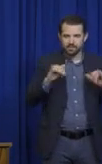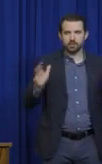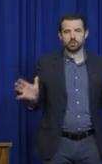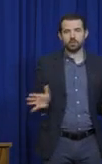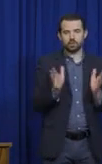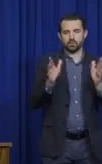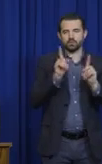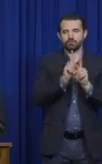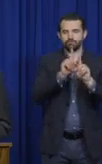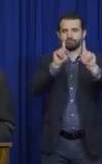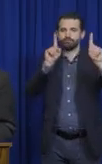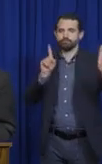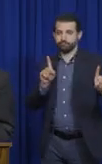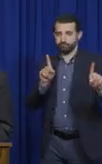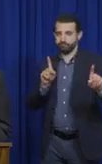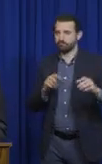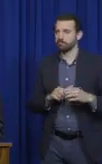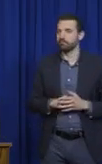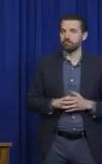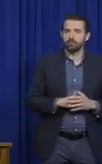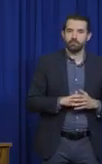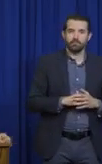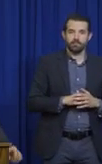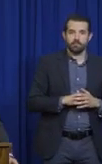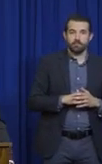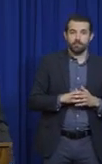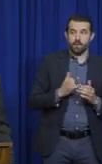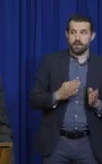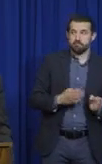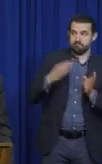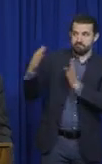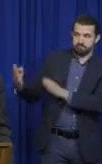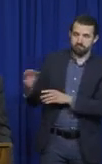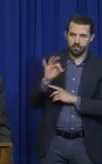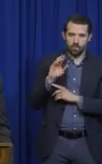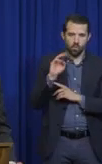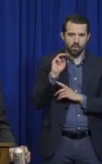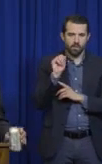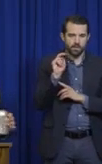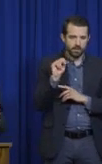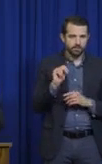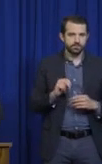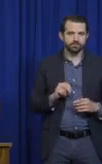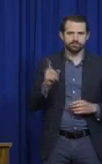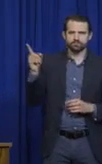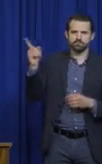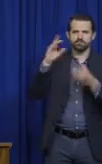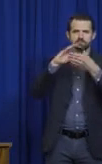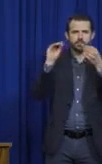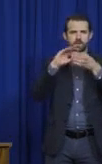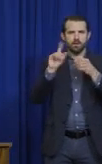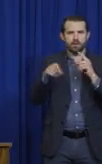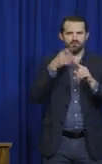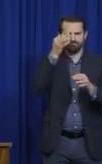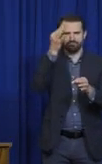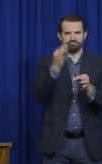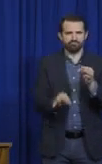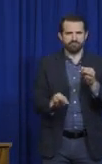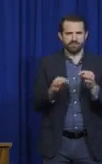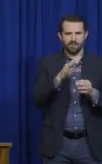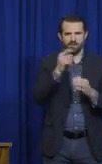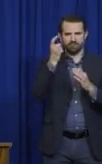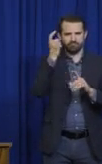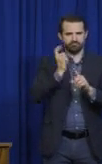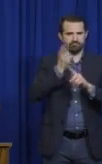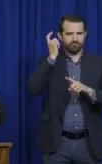forward. Thank you, sir. Commissioner Fortman, you mentioned simplification and automation in